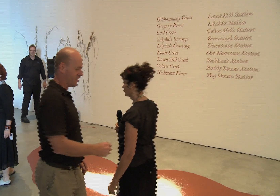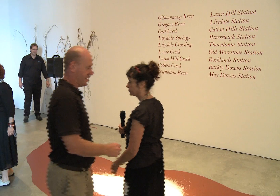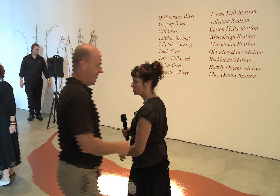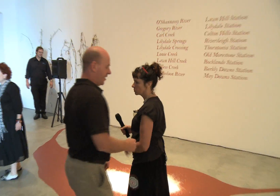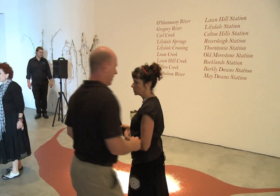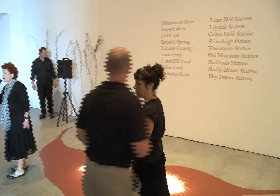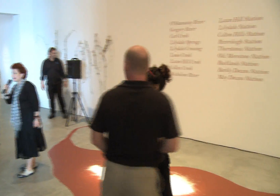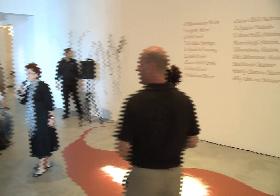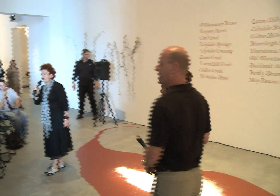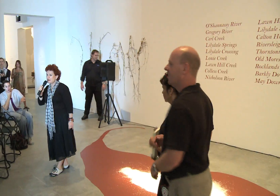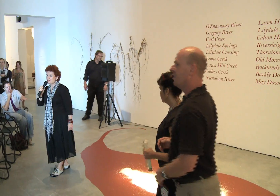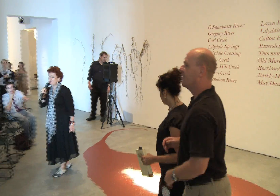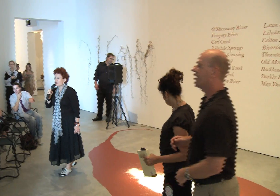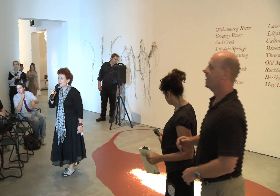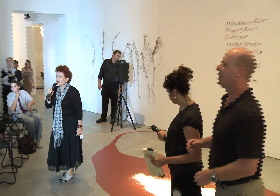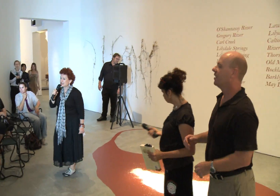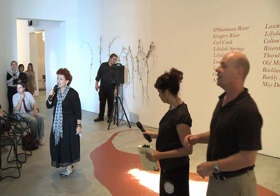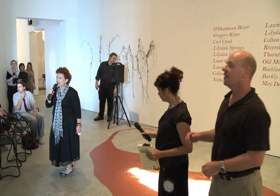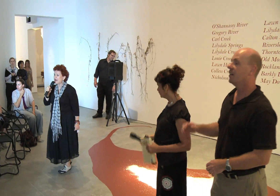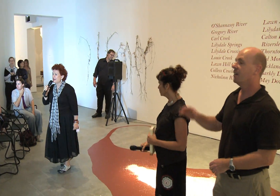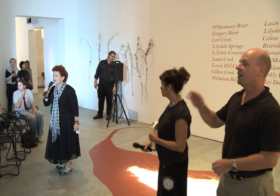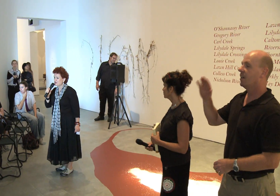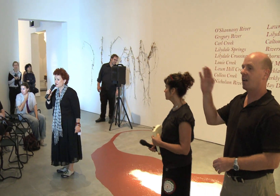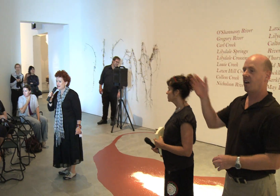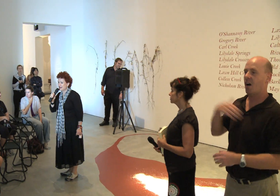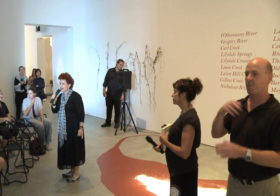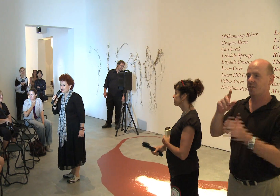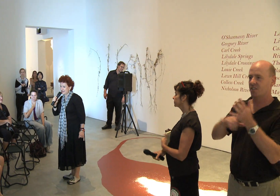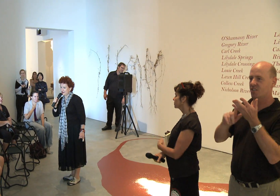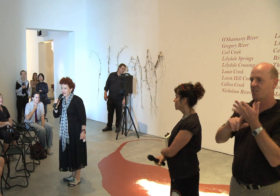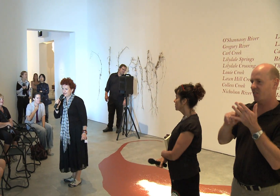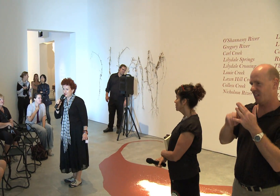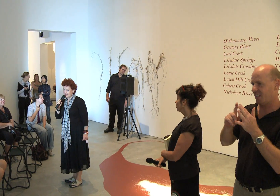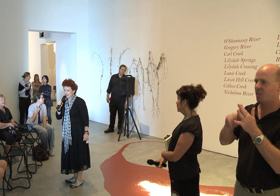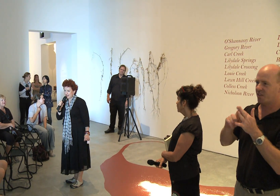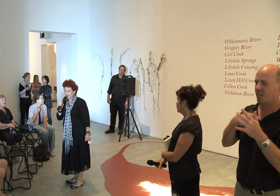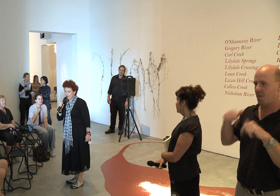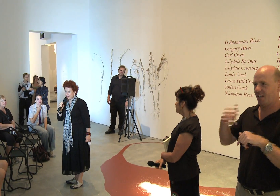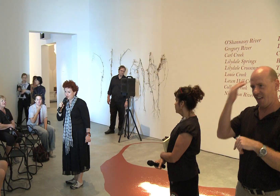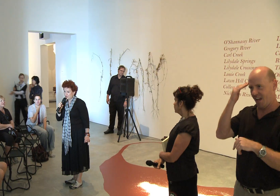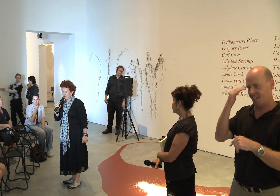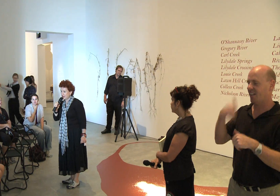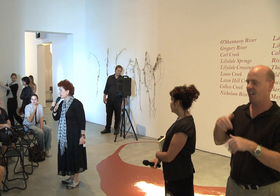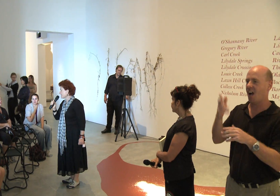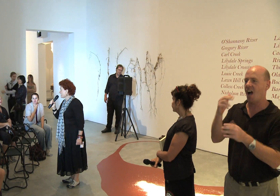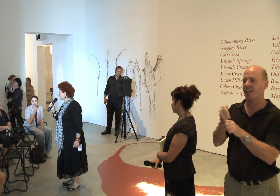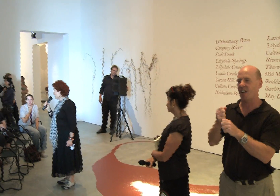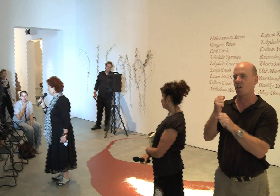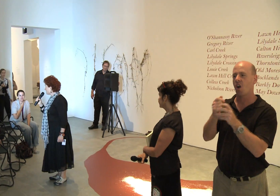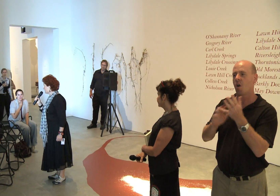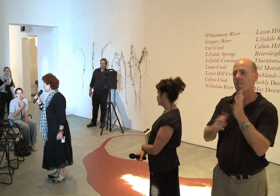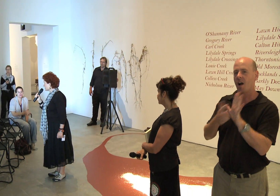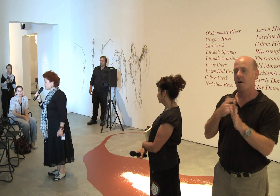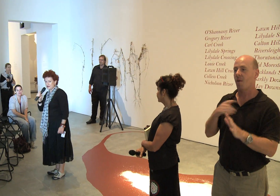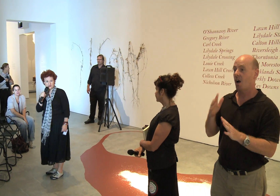on there. Good afternoon, everybody. My name is Julie Ewington. I'm the head of Australian Art here at the Queensland Art Gallery Modern Art. It's my